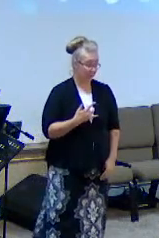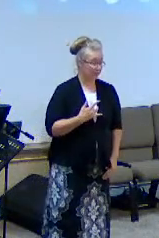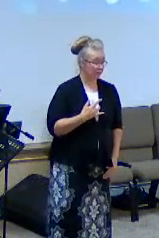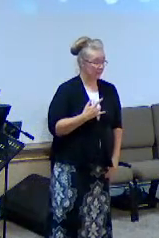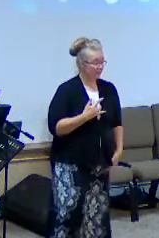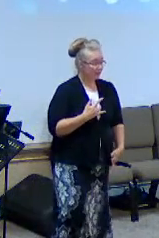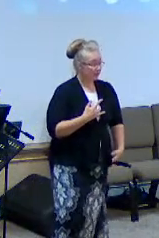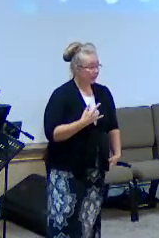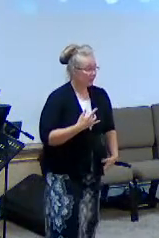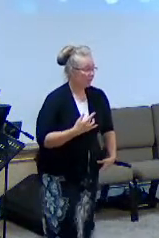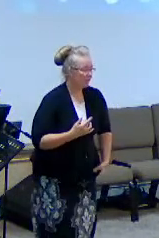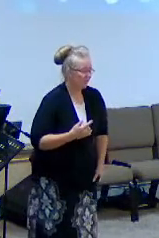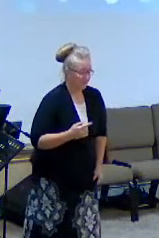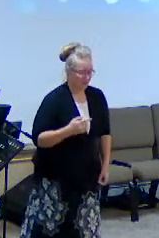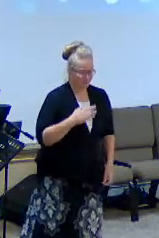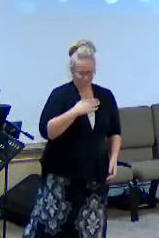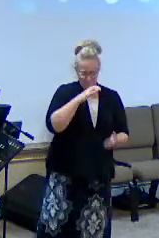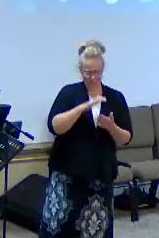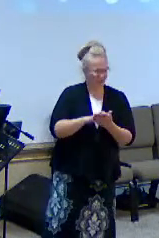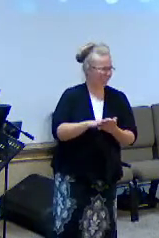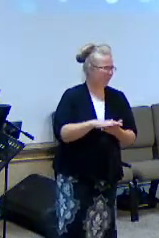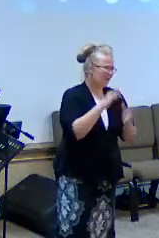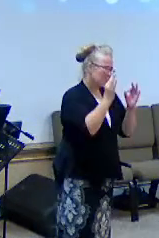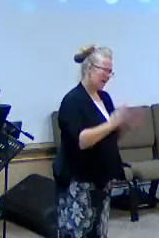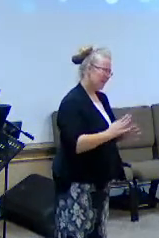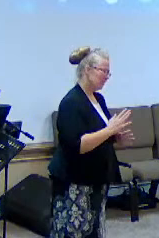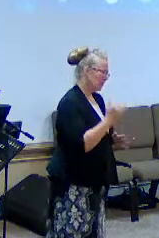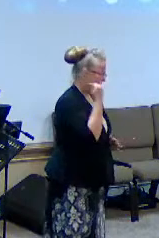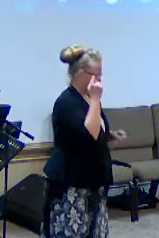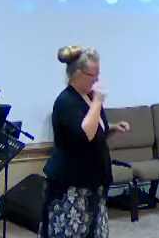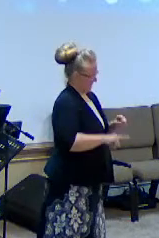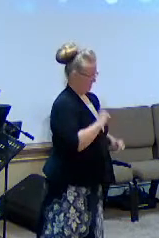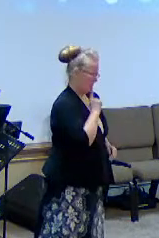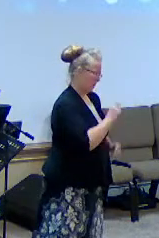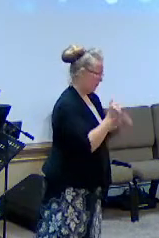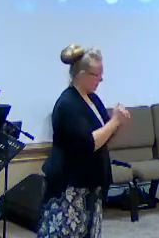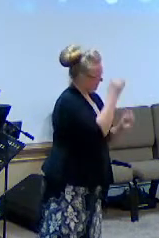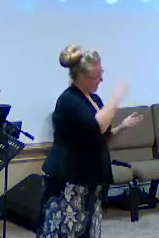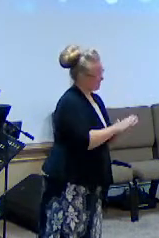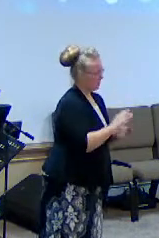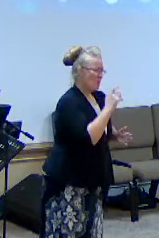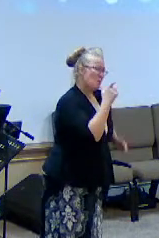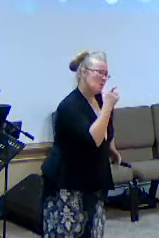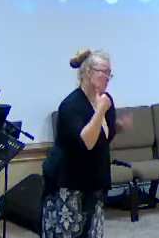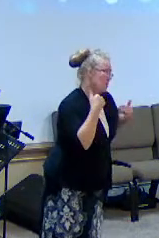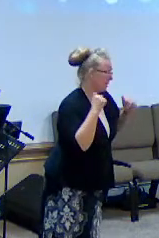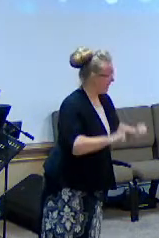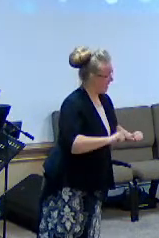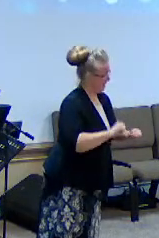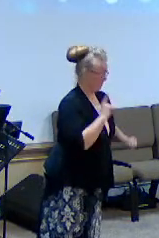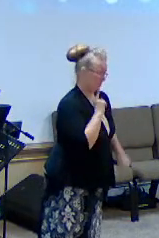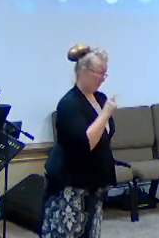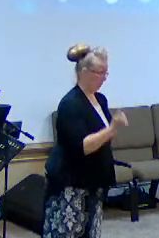know, Pastor, if I can't be real with my husband, then who can I be real with?